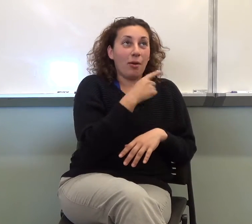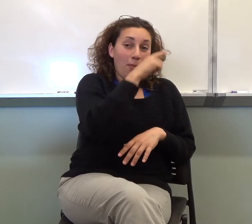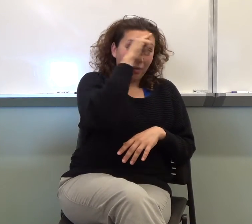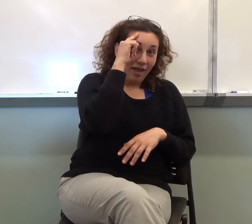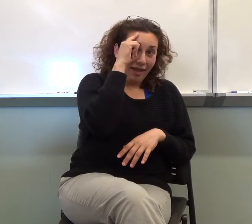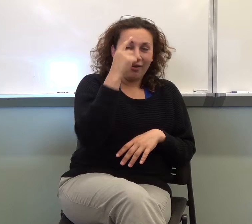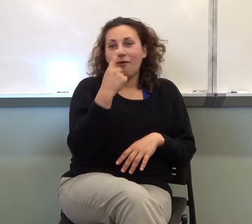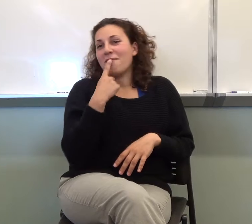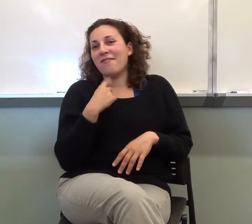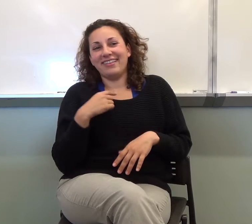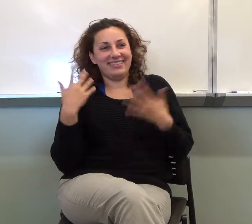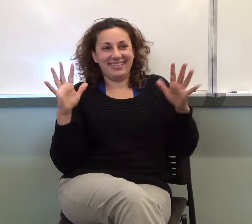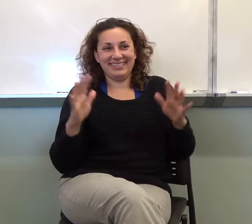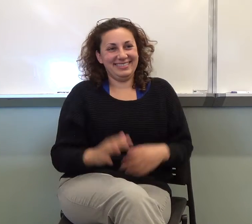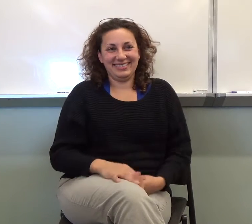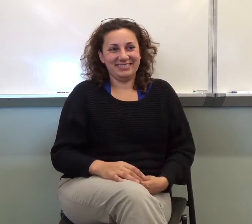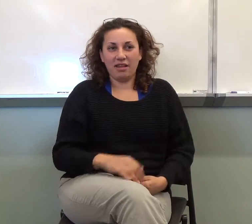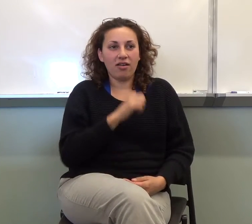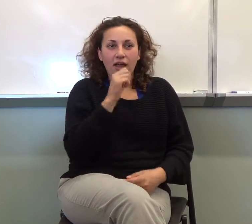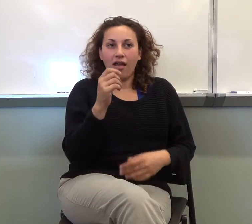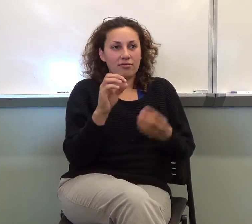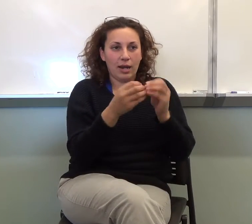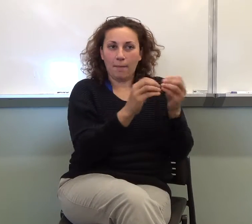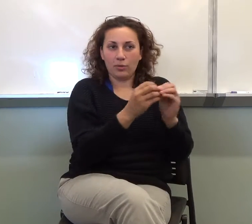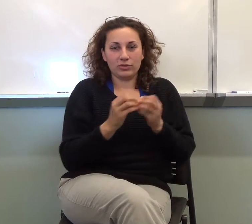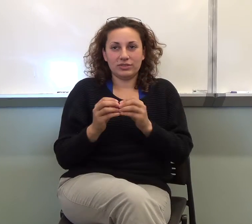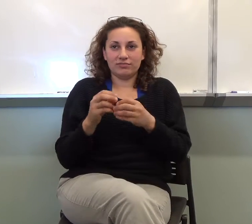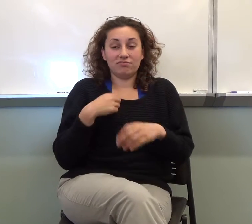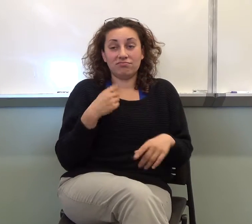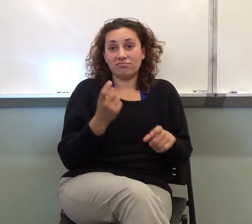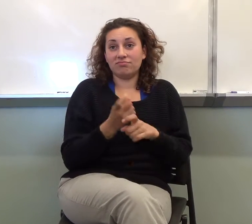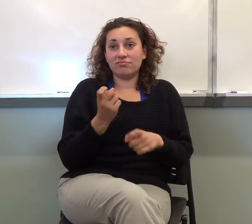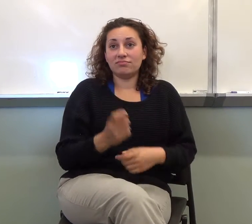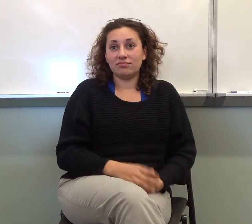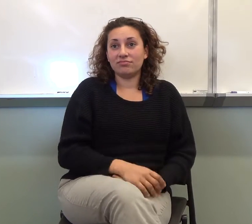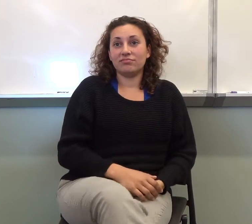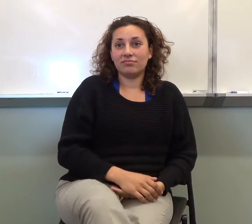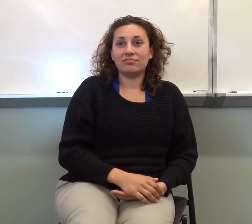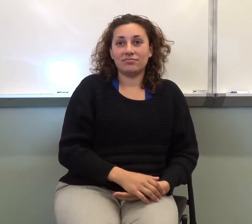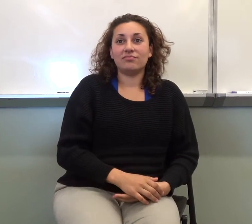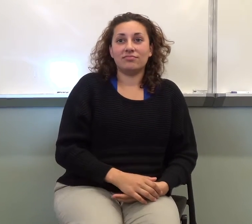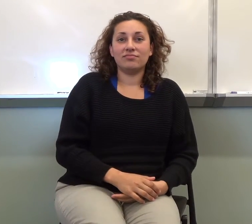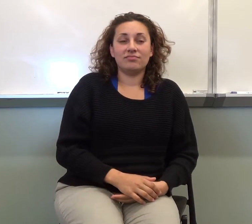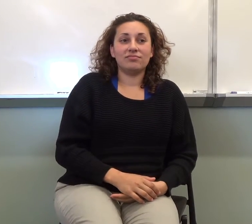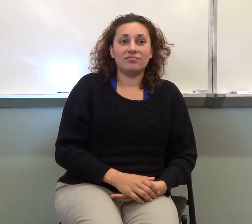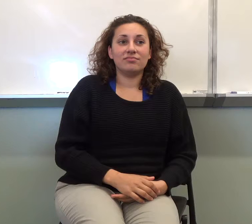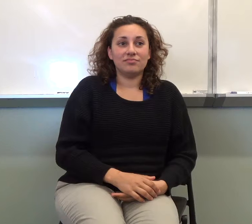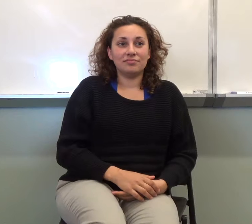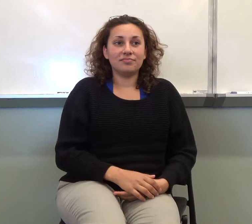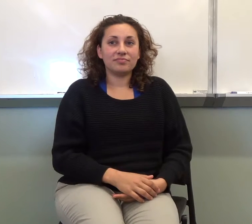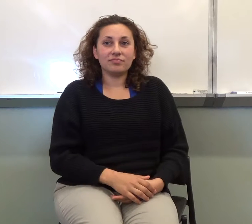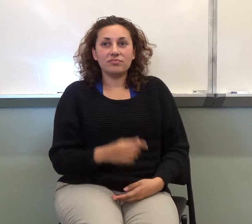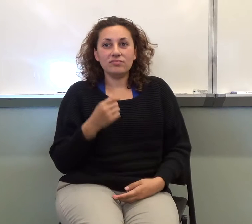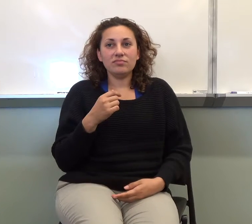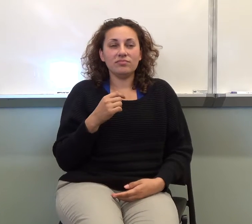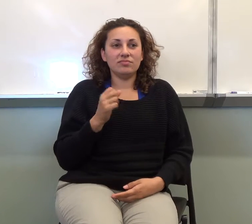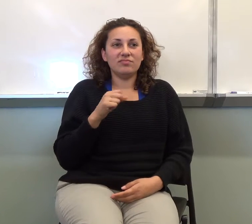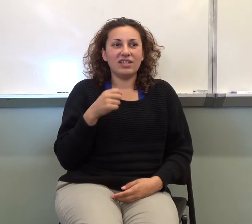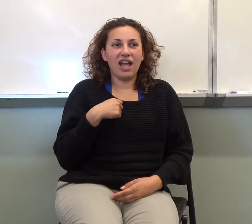of the coin toss would be the number of elements in the event, which is the head, is only one element, and